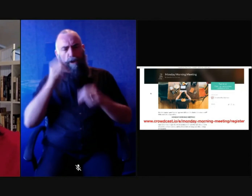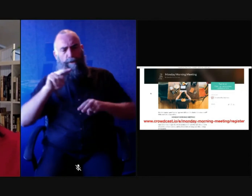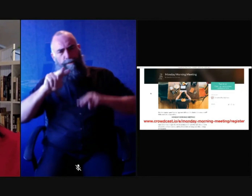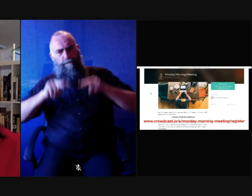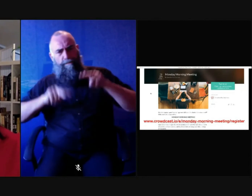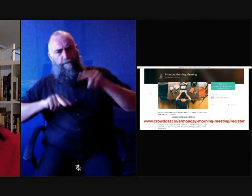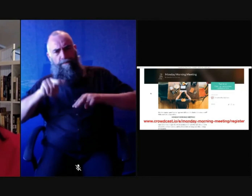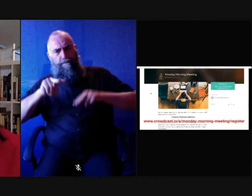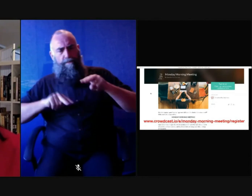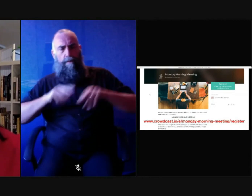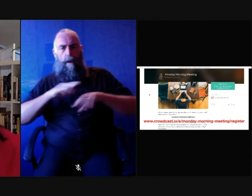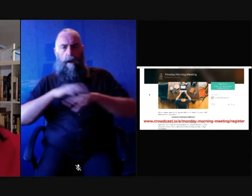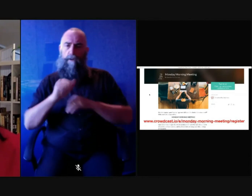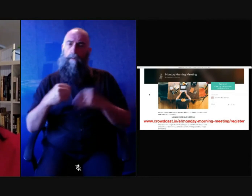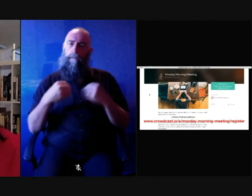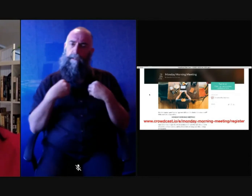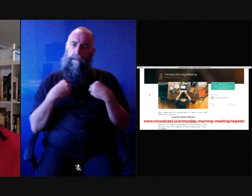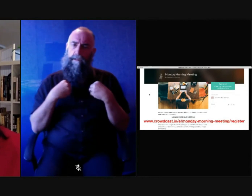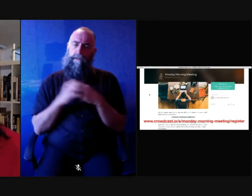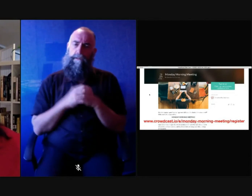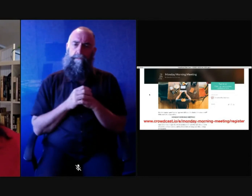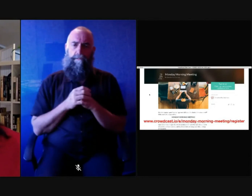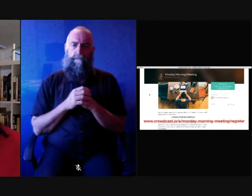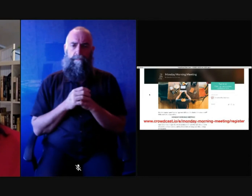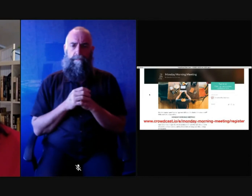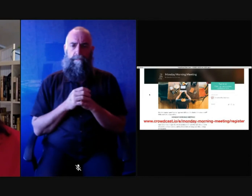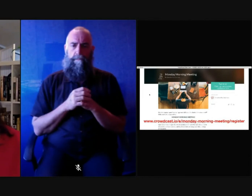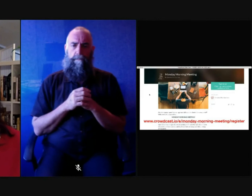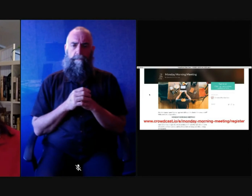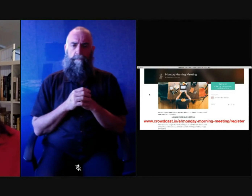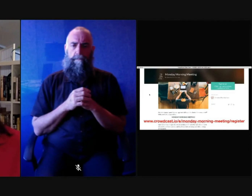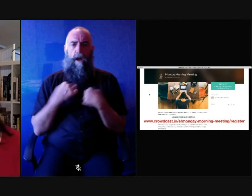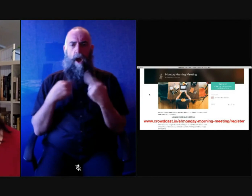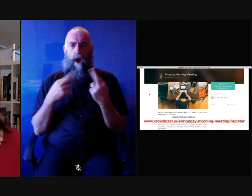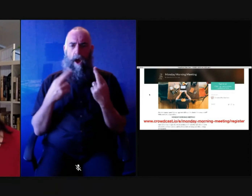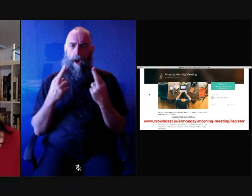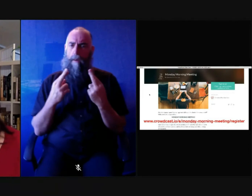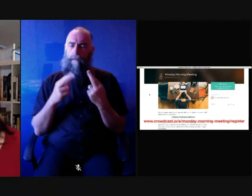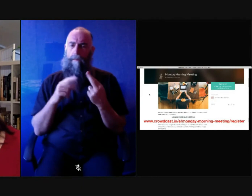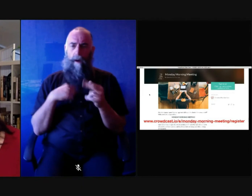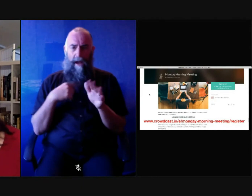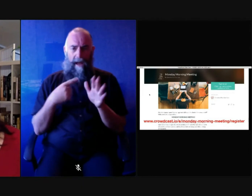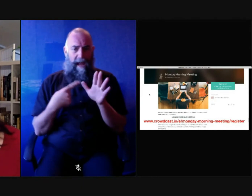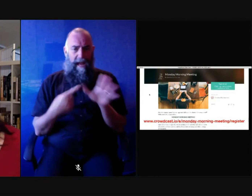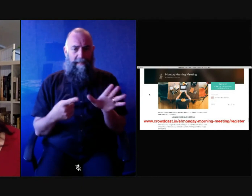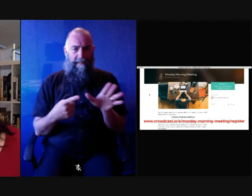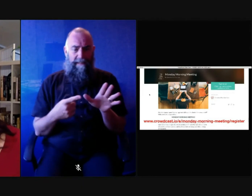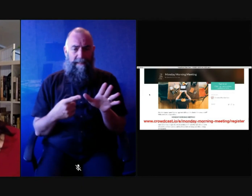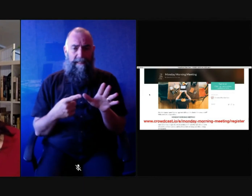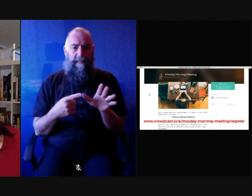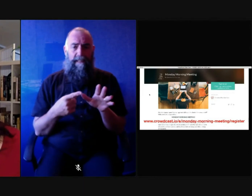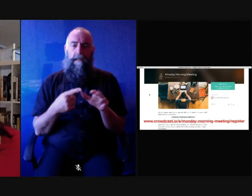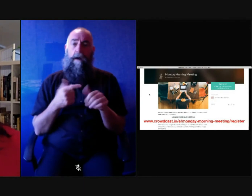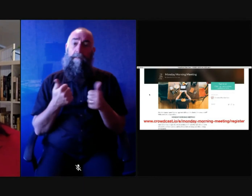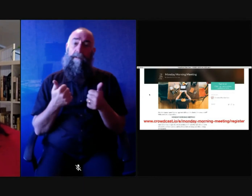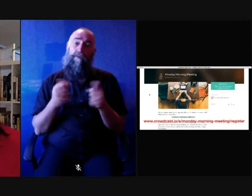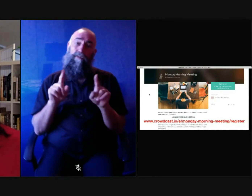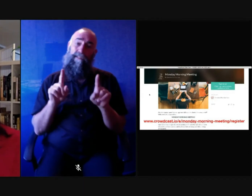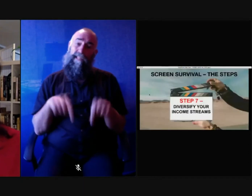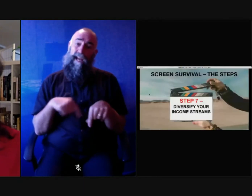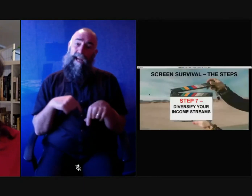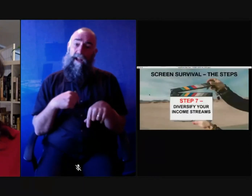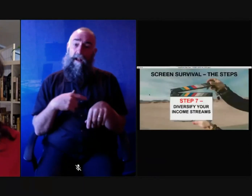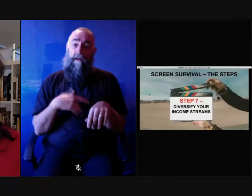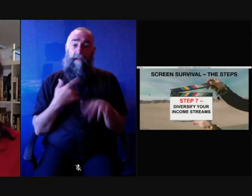the same if you can. I hope that answered the question, Margaret. I feel like it wasn't a great answer, but it's a start. Step